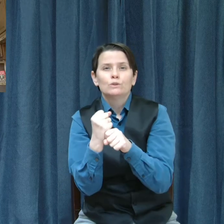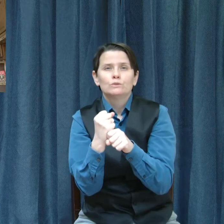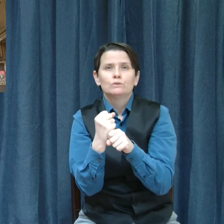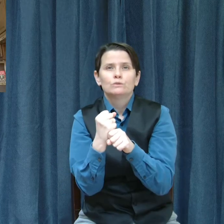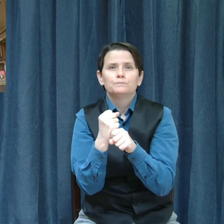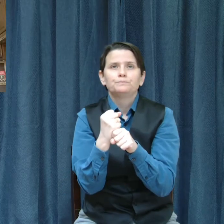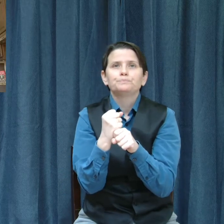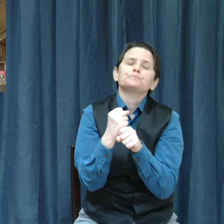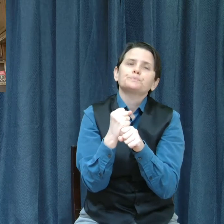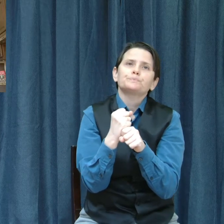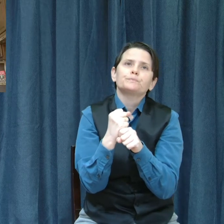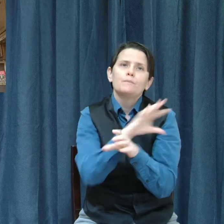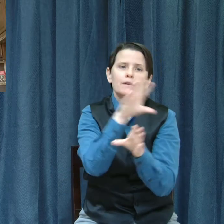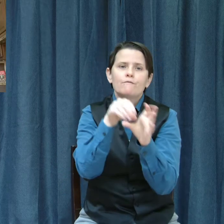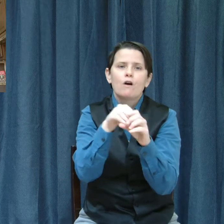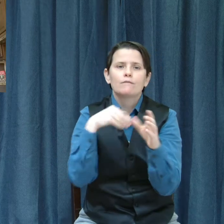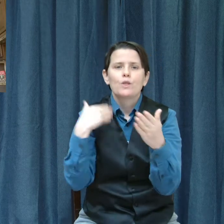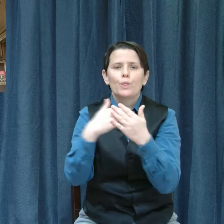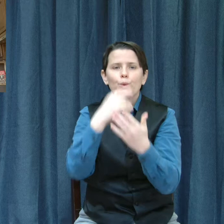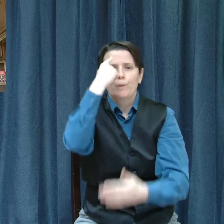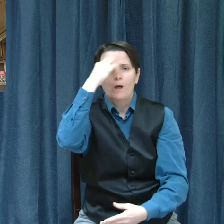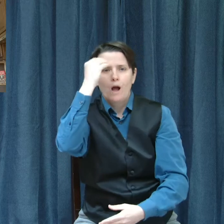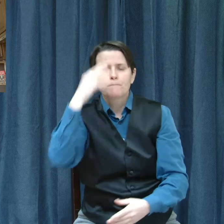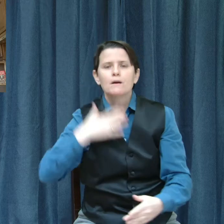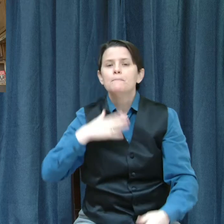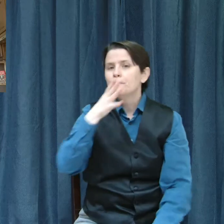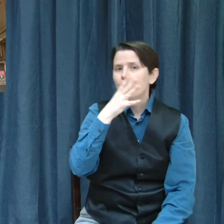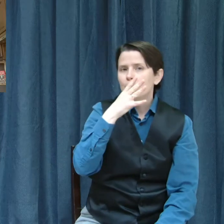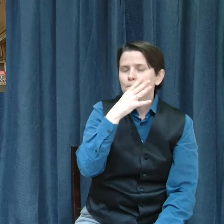involved in the New Thought movement. So my mother was never